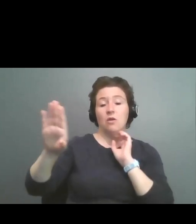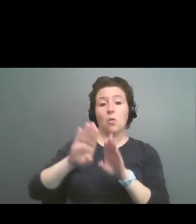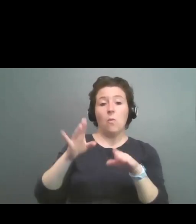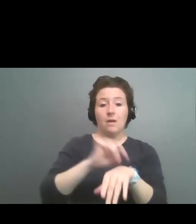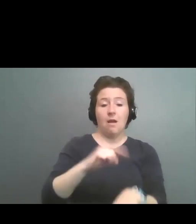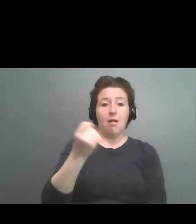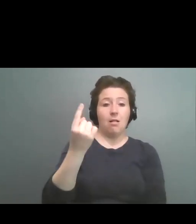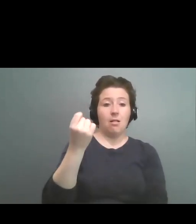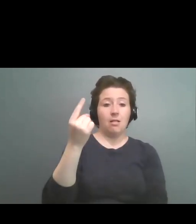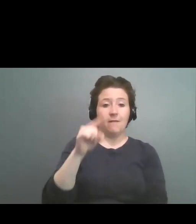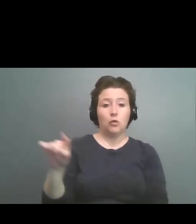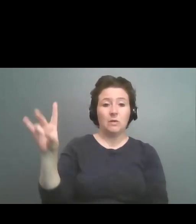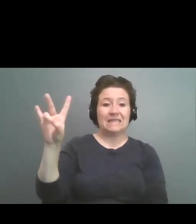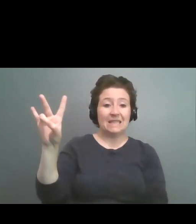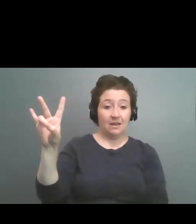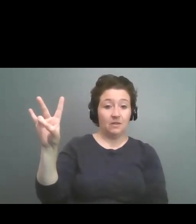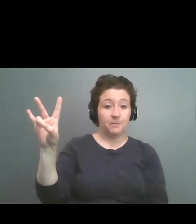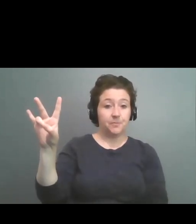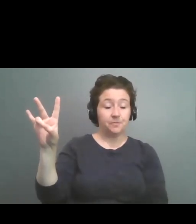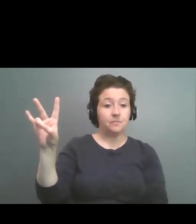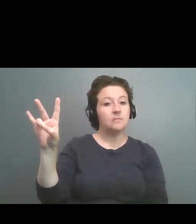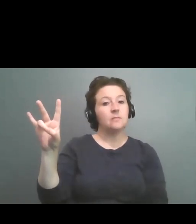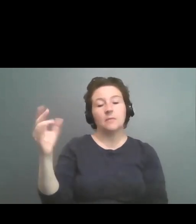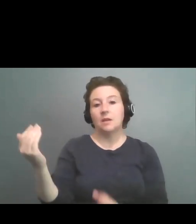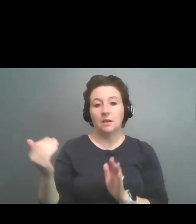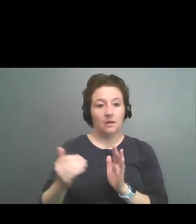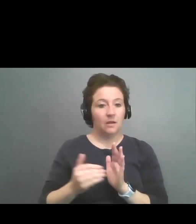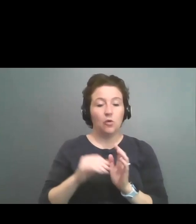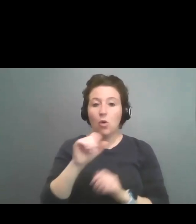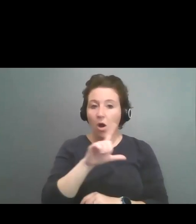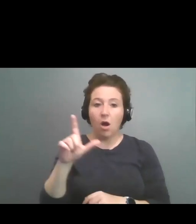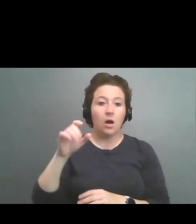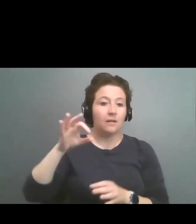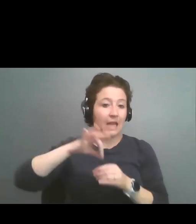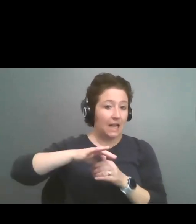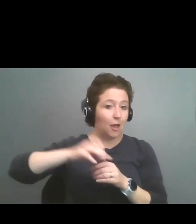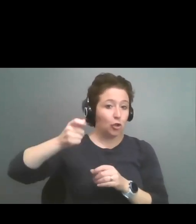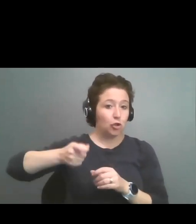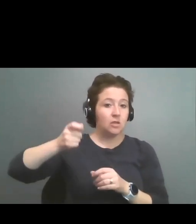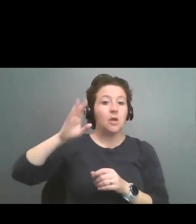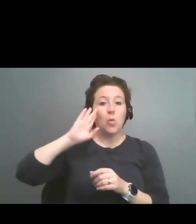7. And again, all the election judges will be taught